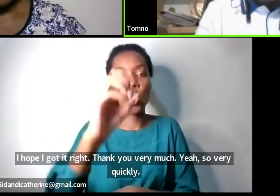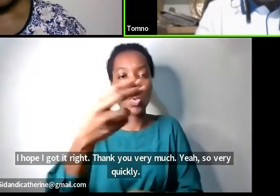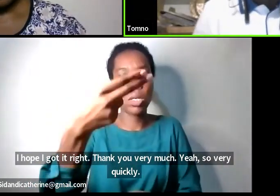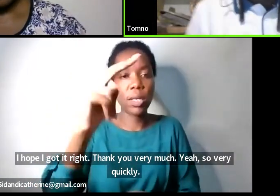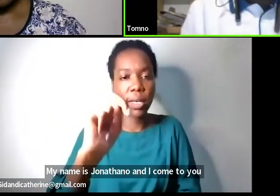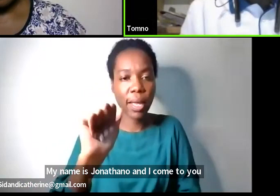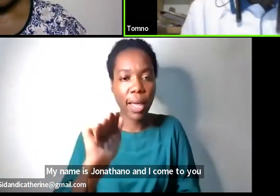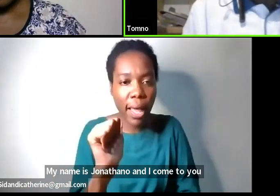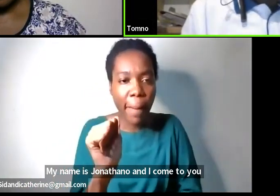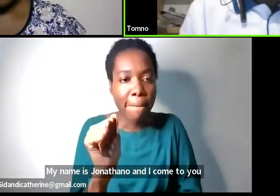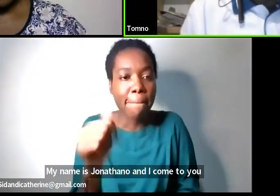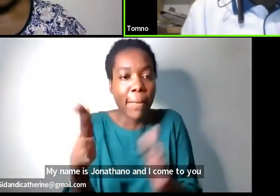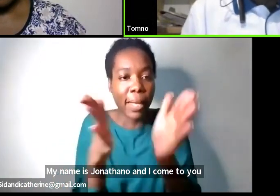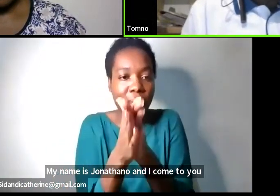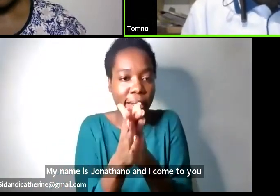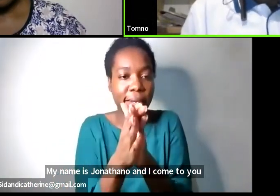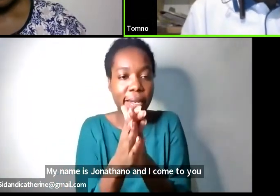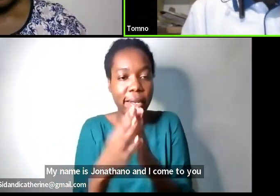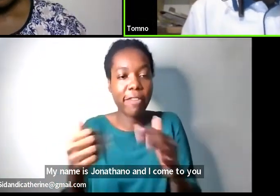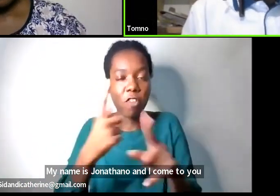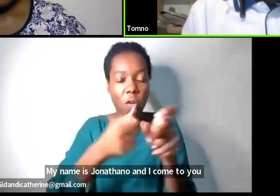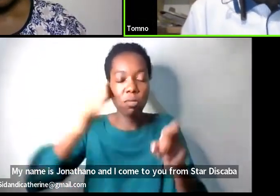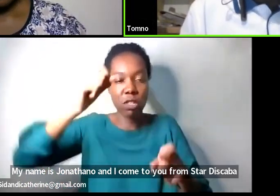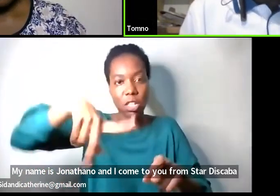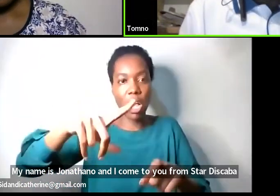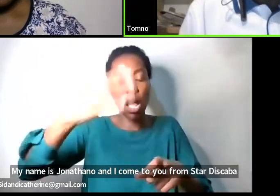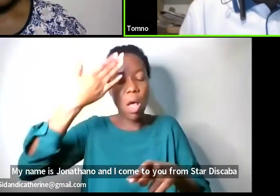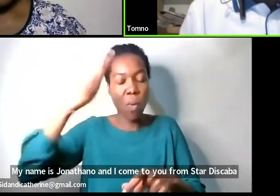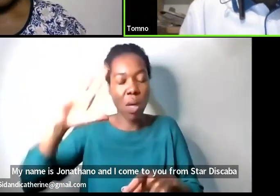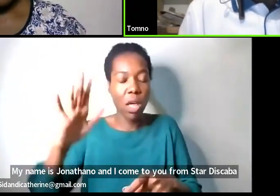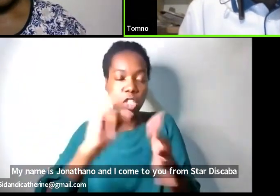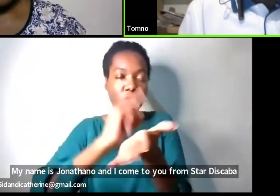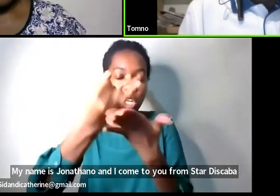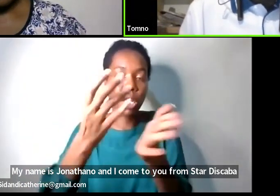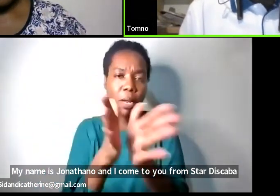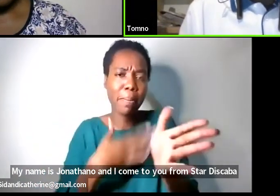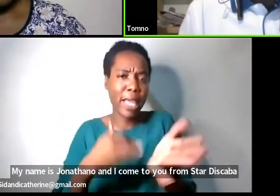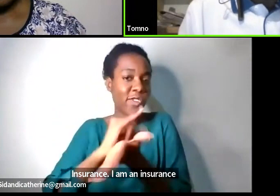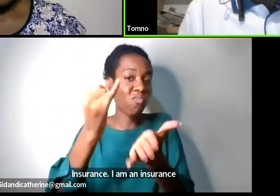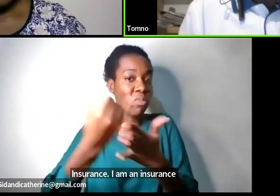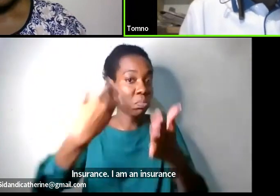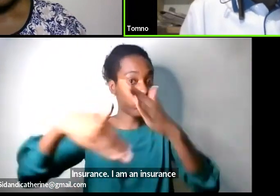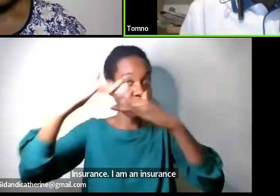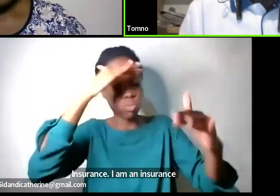you from Star Discover Insurance. I am an insurance professional